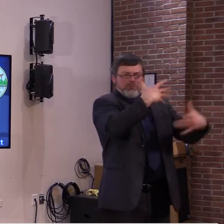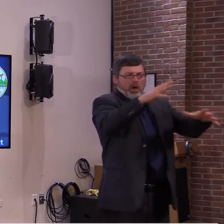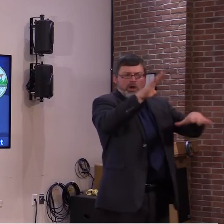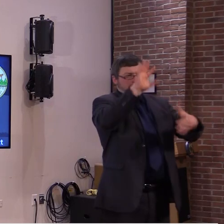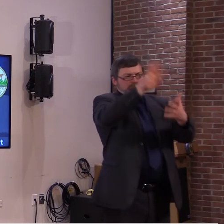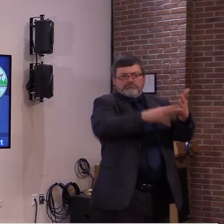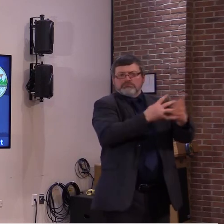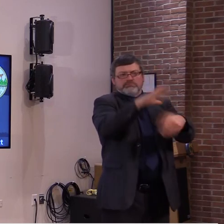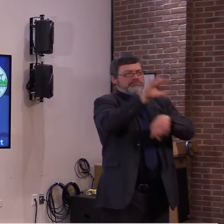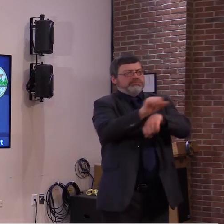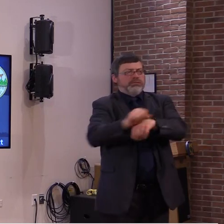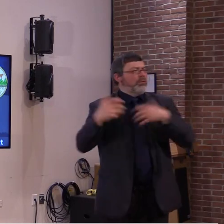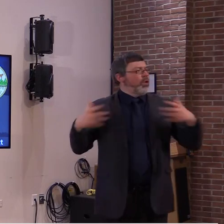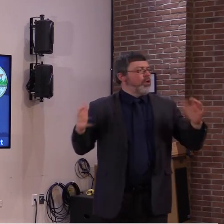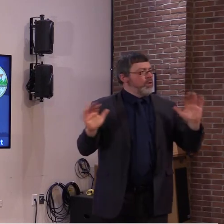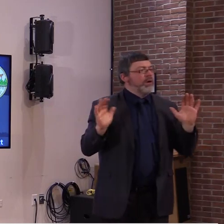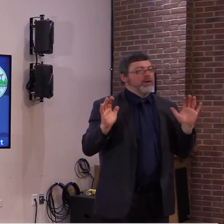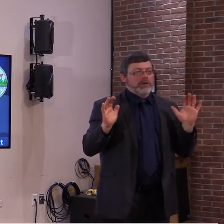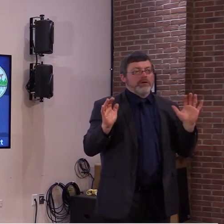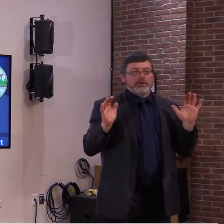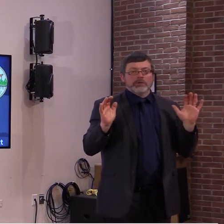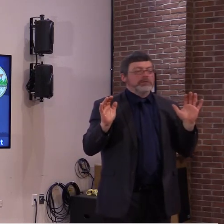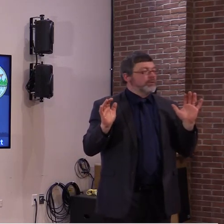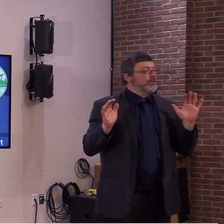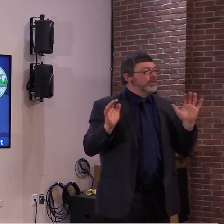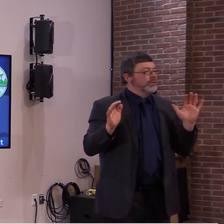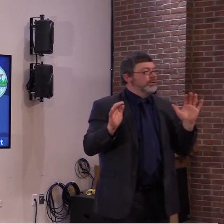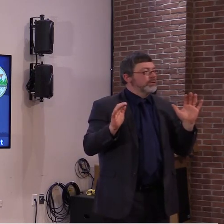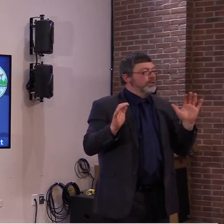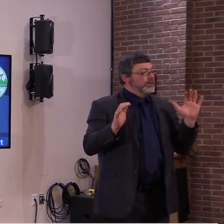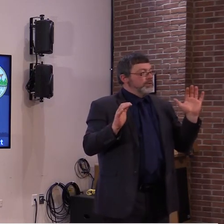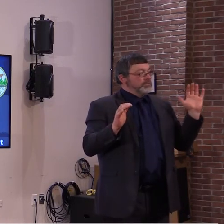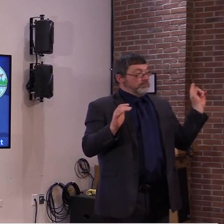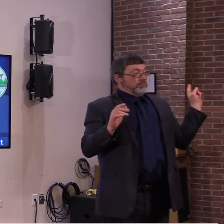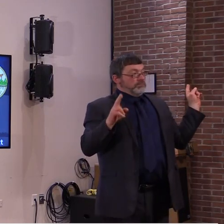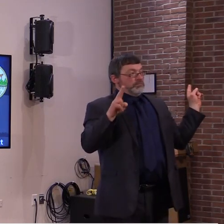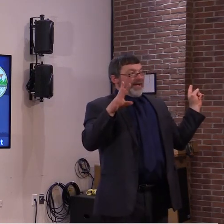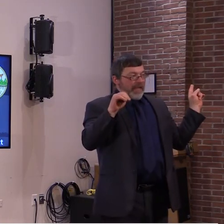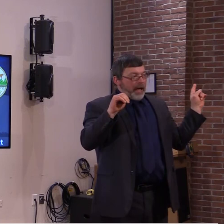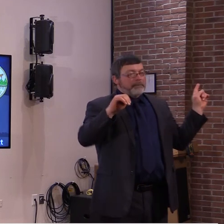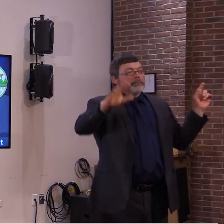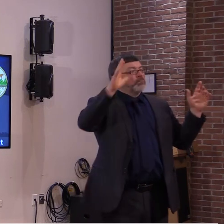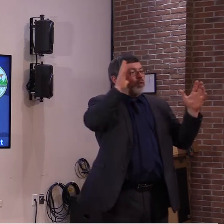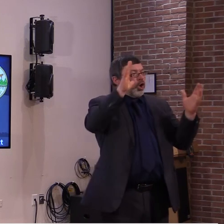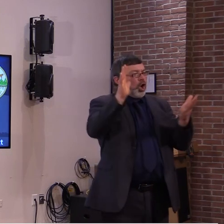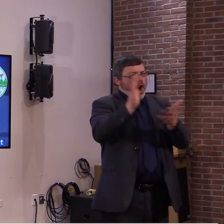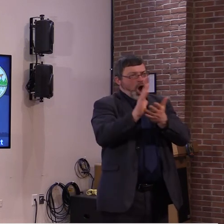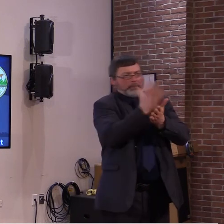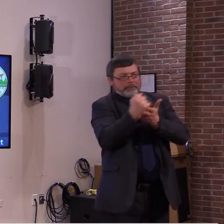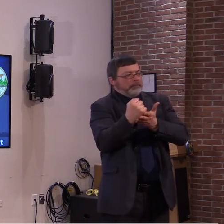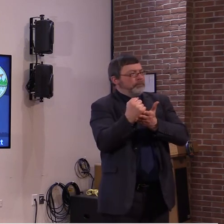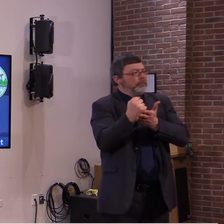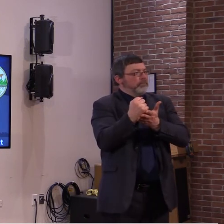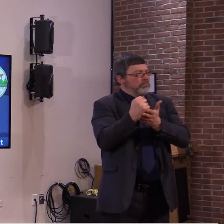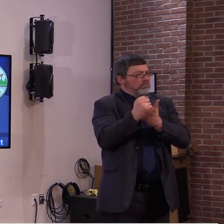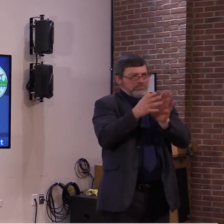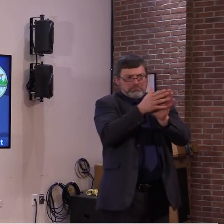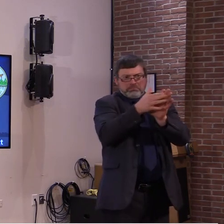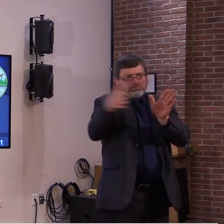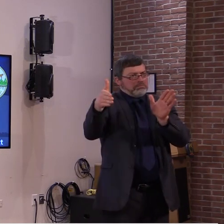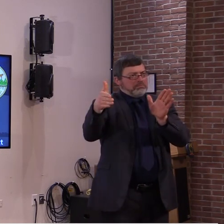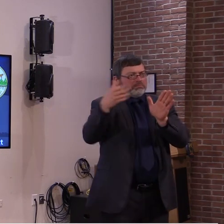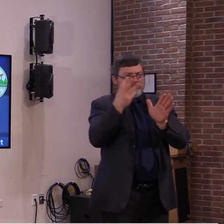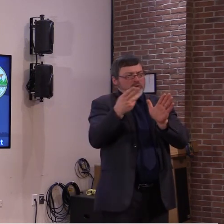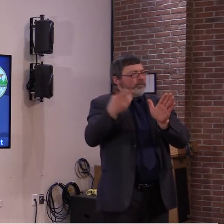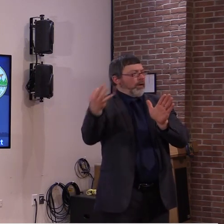are already scheduled, who will utilize all of those doses over the next 4 days. But if you look at a statistic